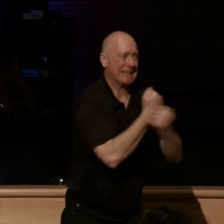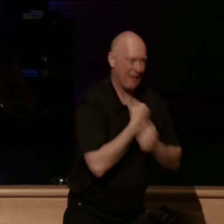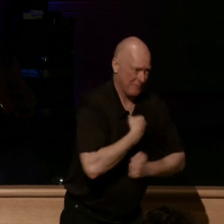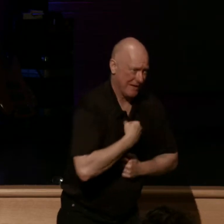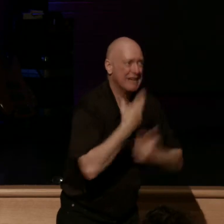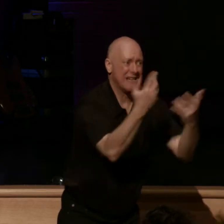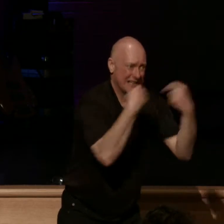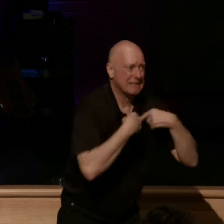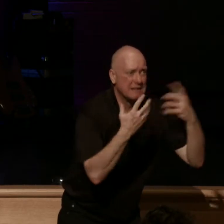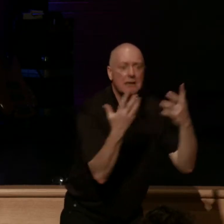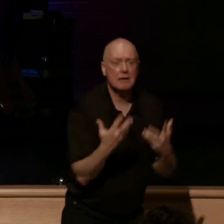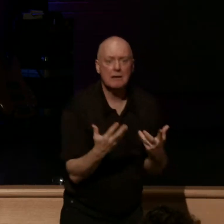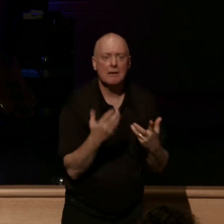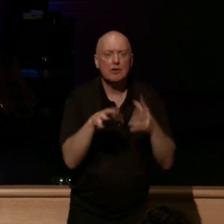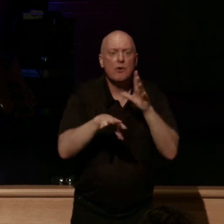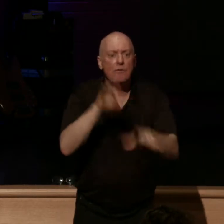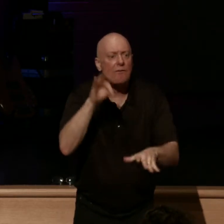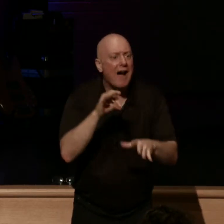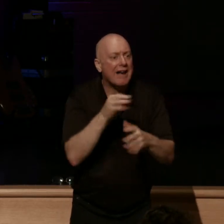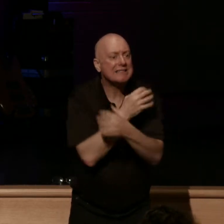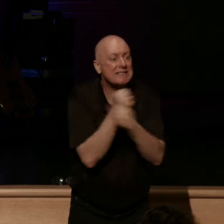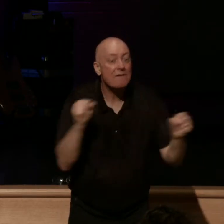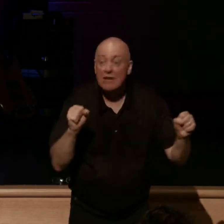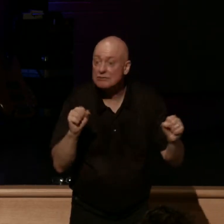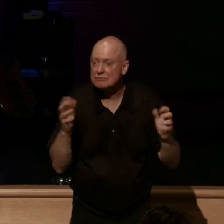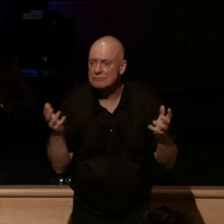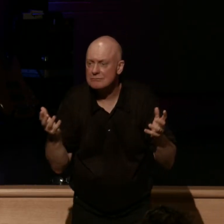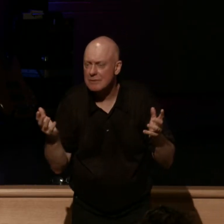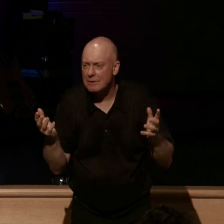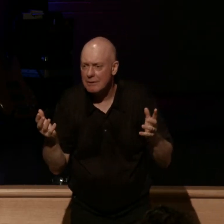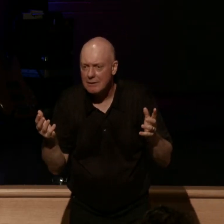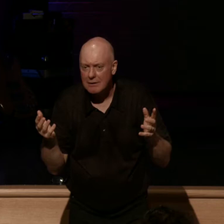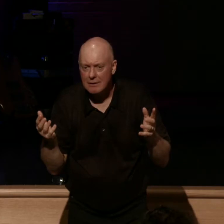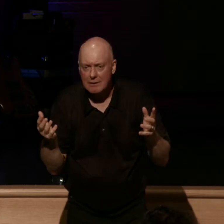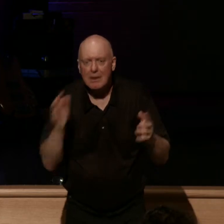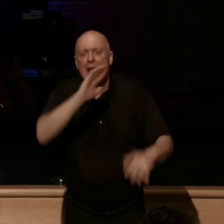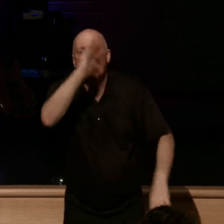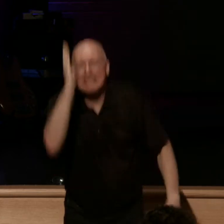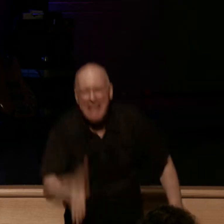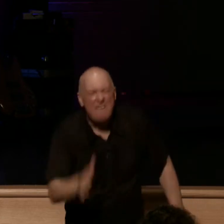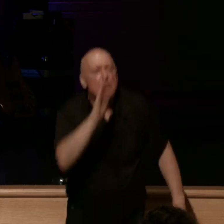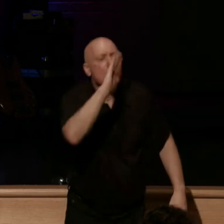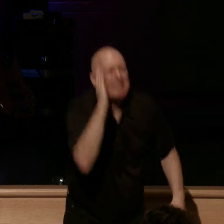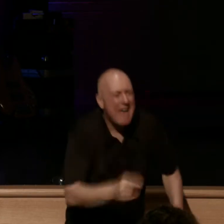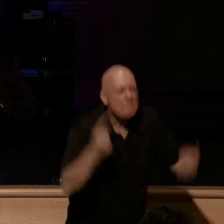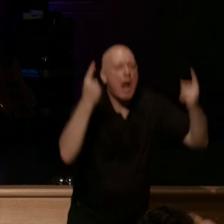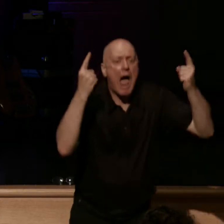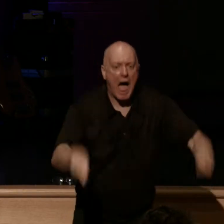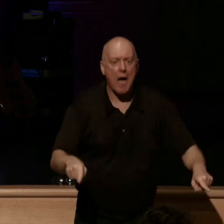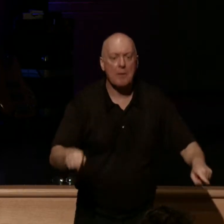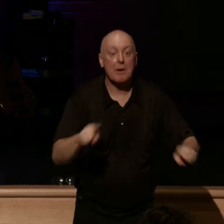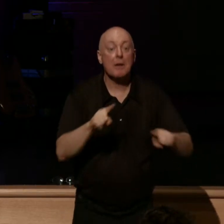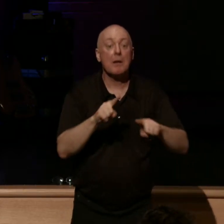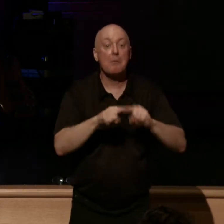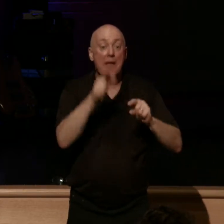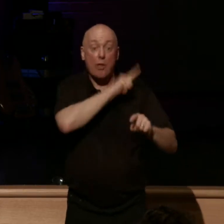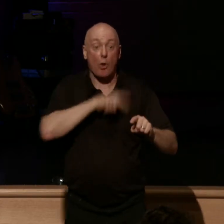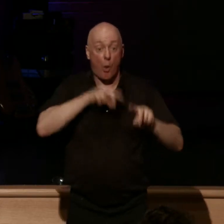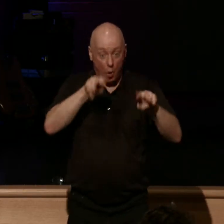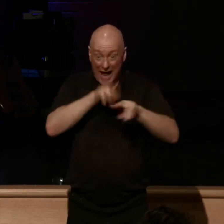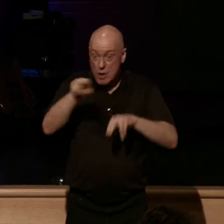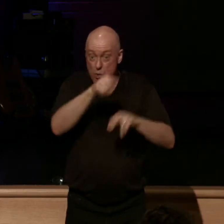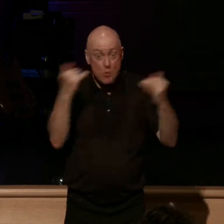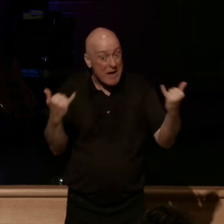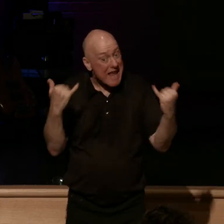you. And some of you are even trying to find salvation in other human beings. That will never, ever happen. But the Lord looks down upon you right